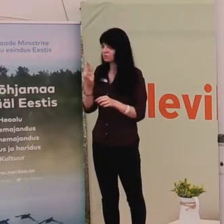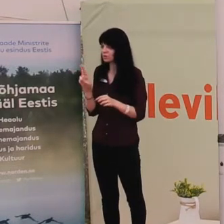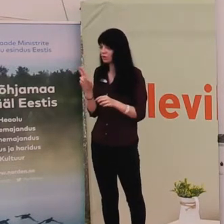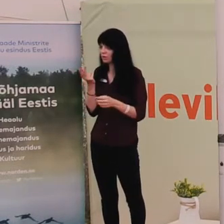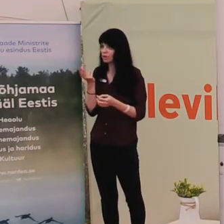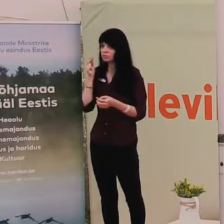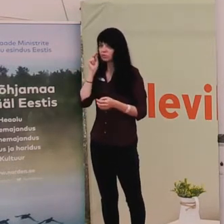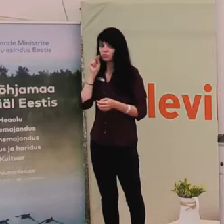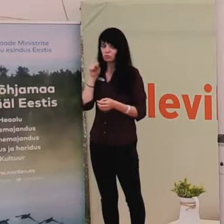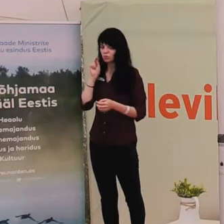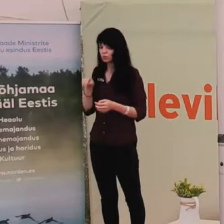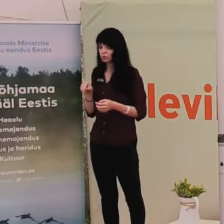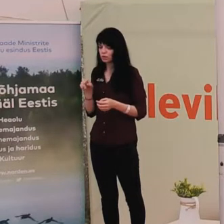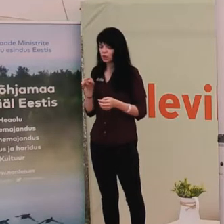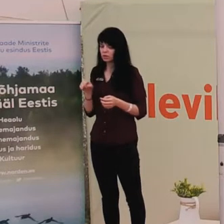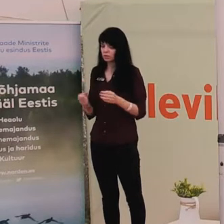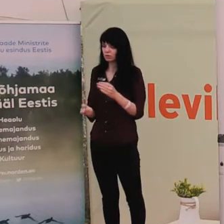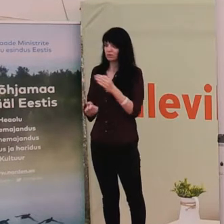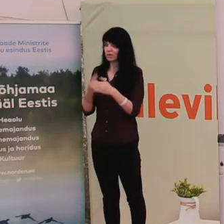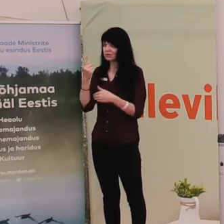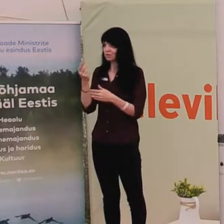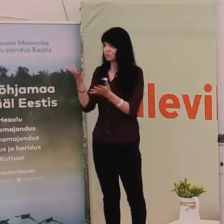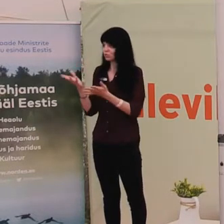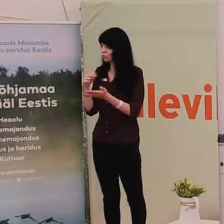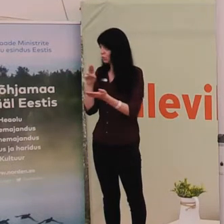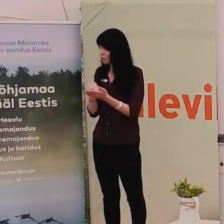situation where have we come, then